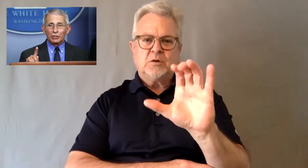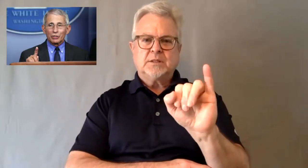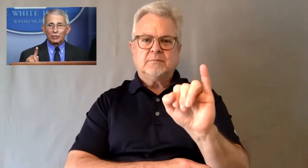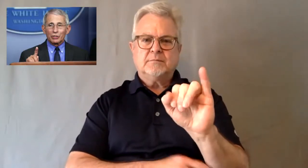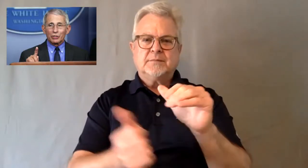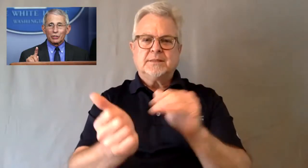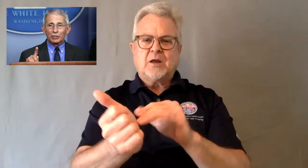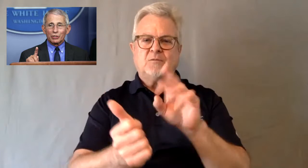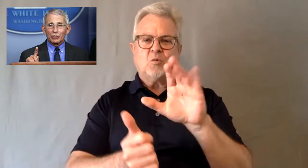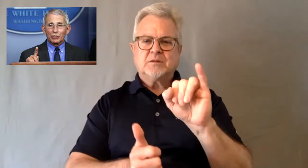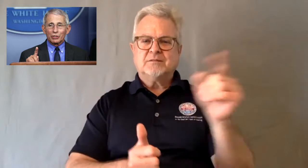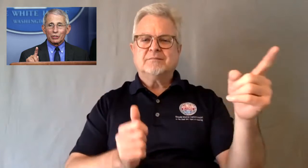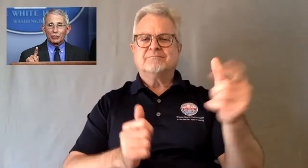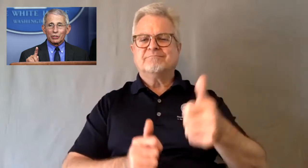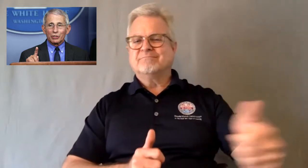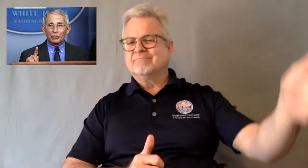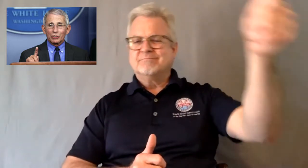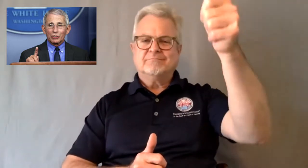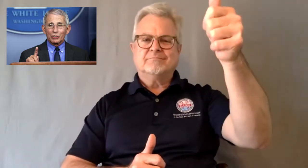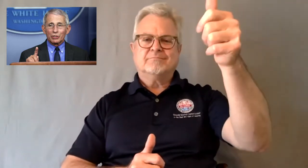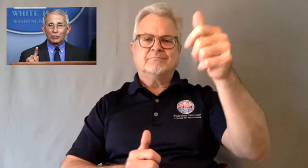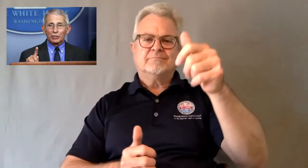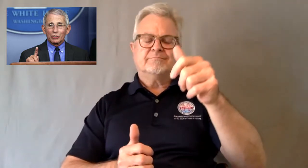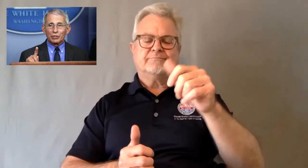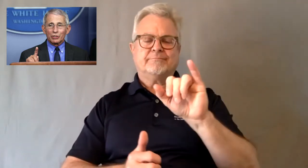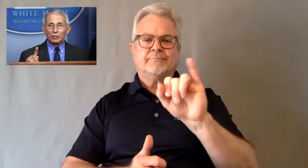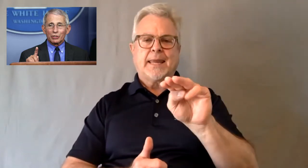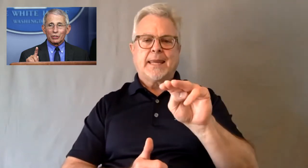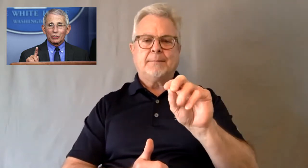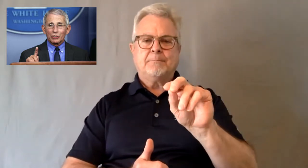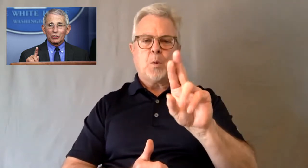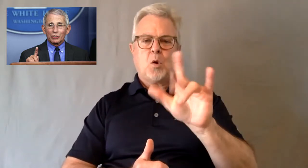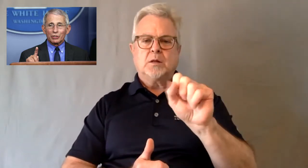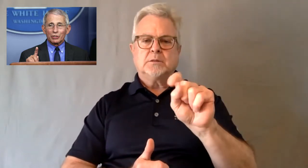with you Dr. Fauci. He is the head